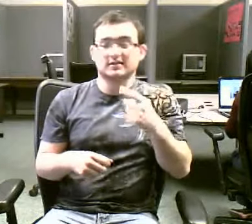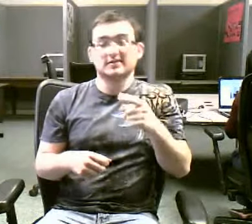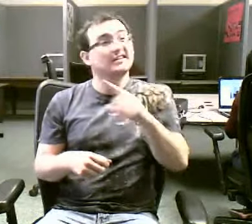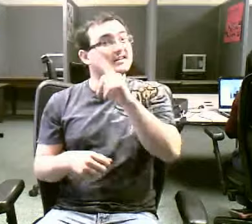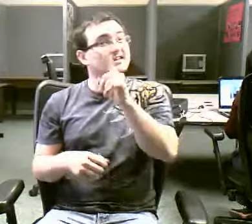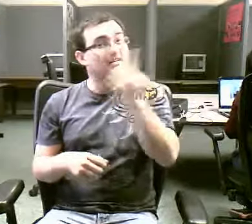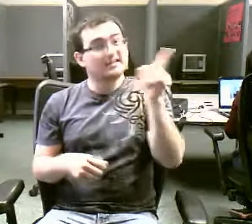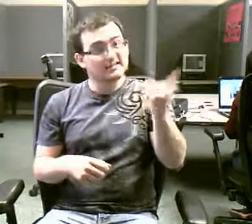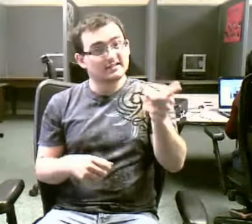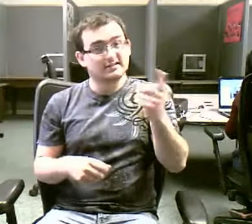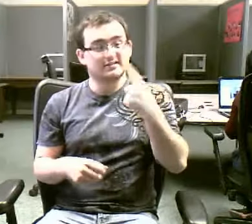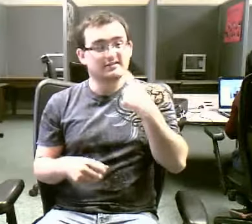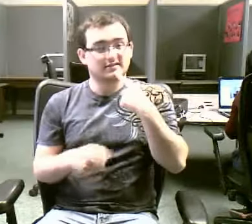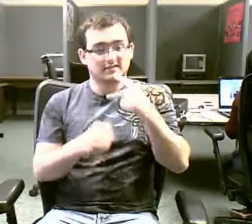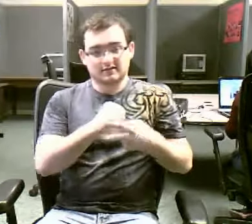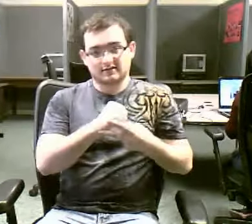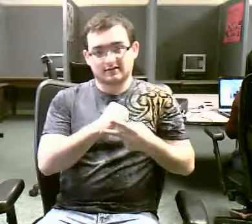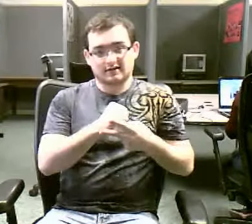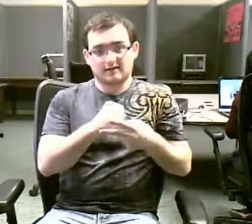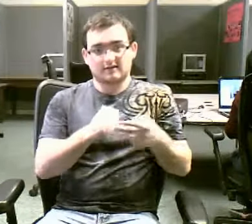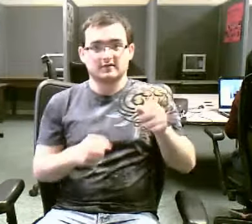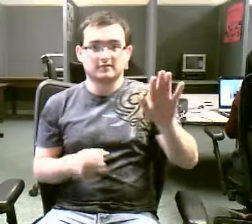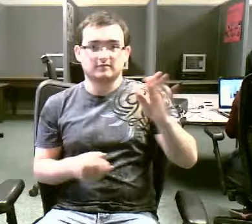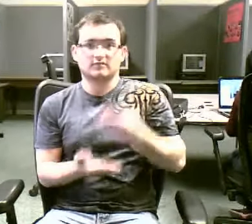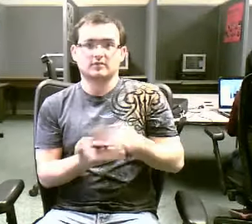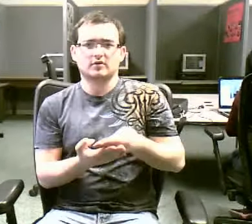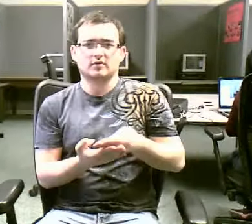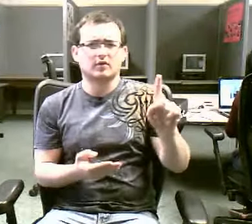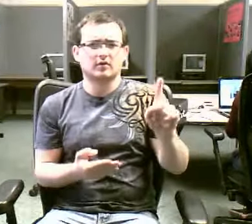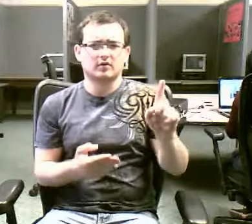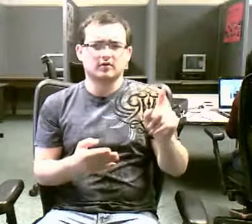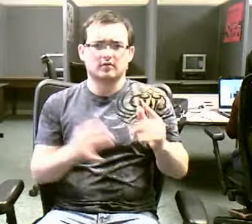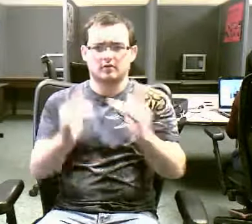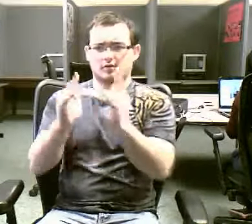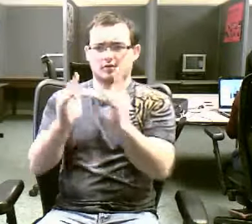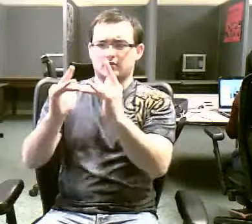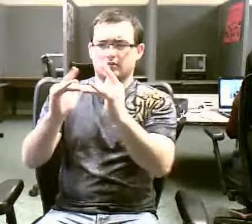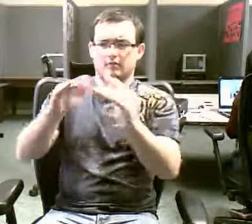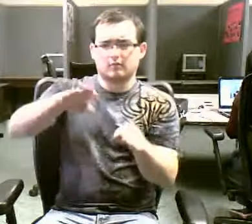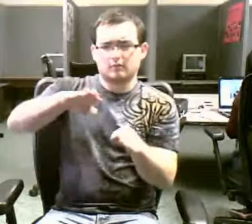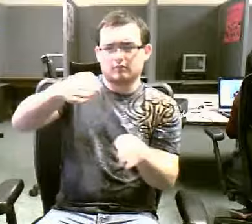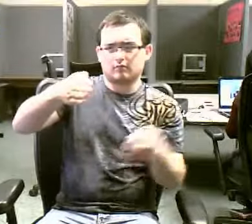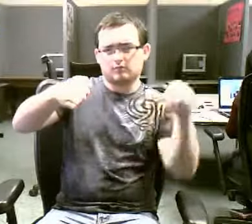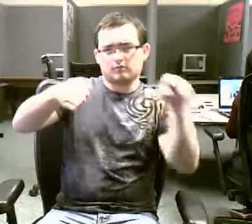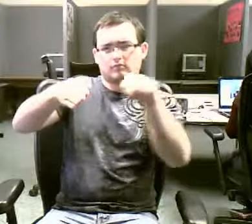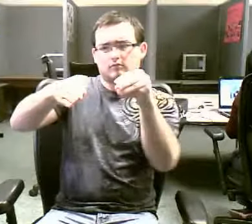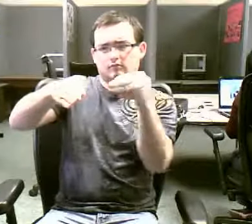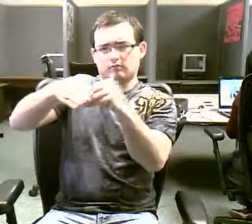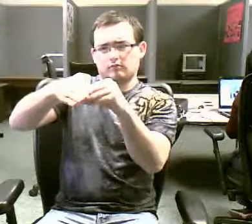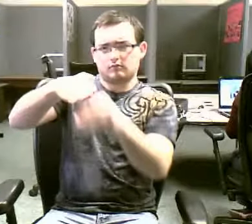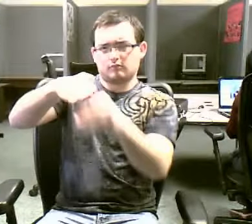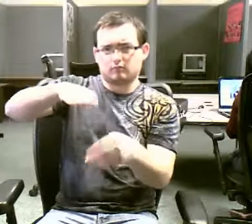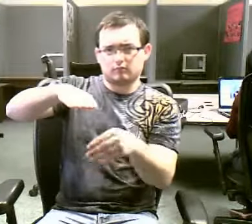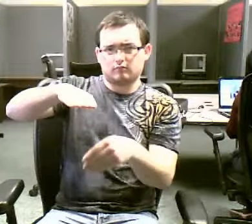3 jobs, and he never put it in the bank because, he grew up during the Great Depression and just didn't trust banks like that.